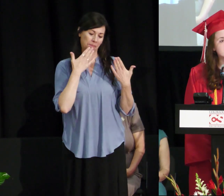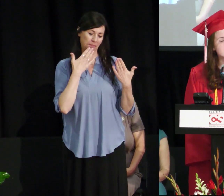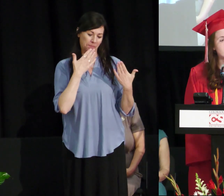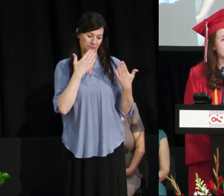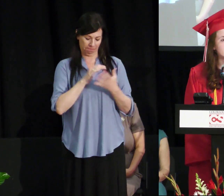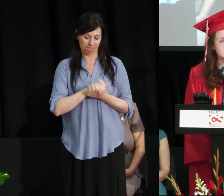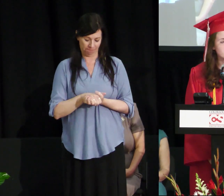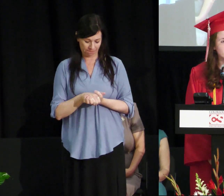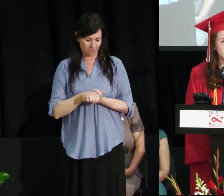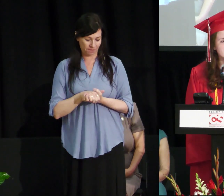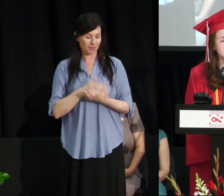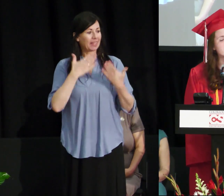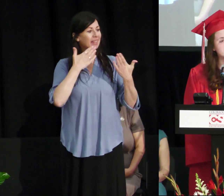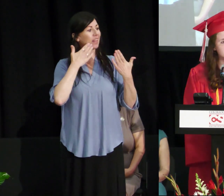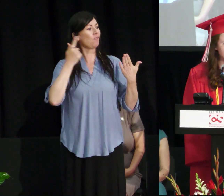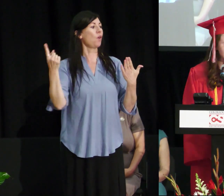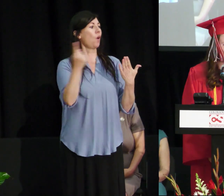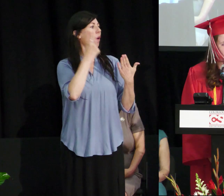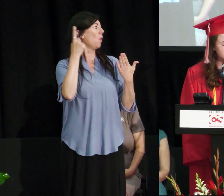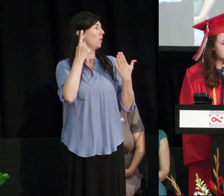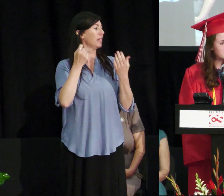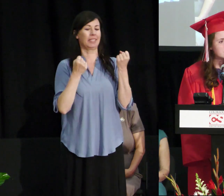always supporting me.